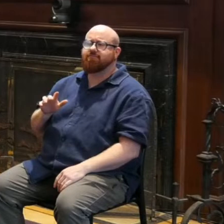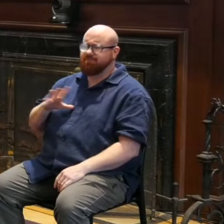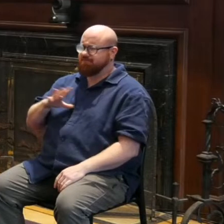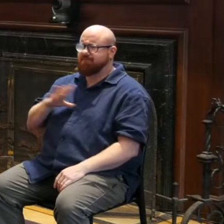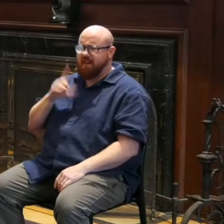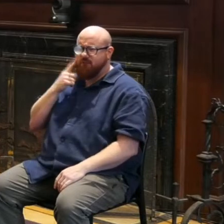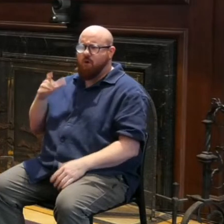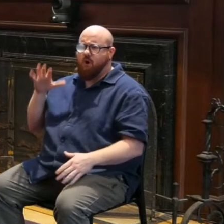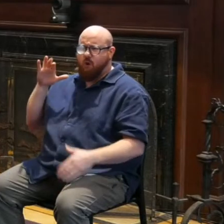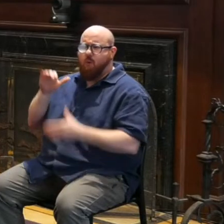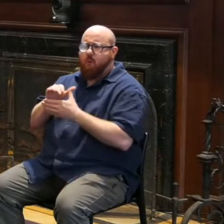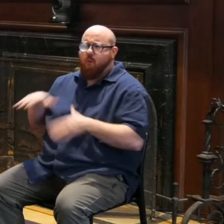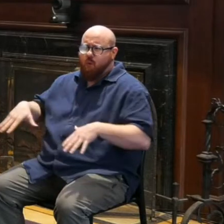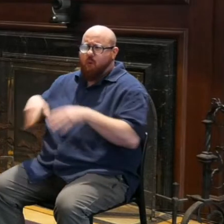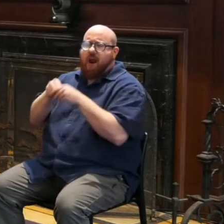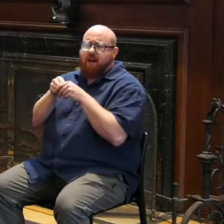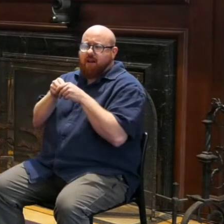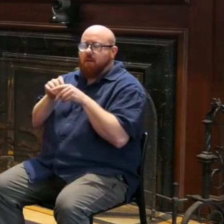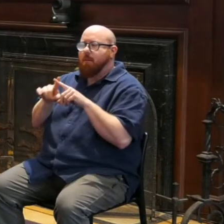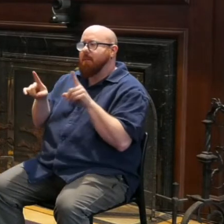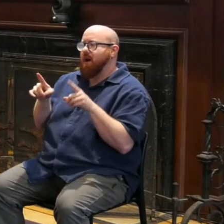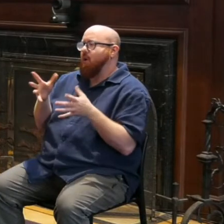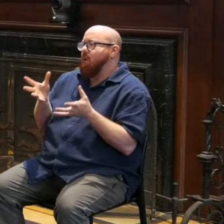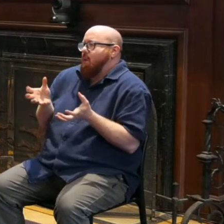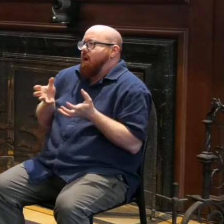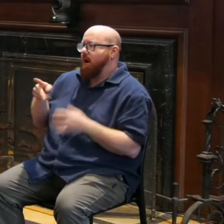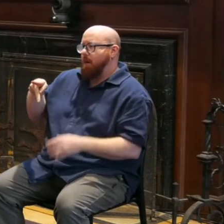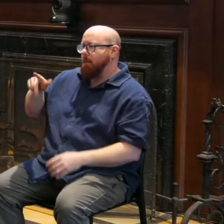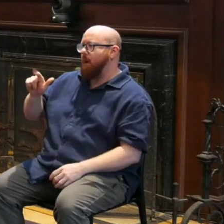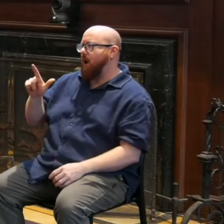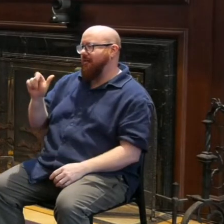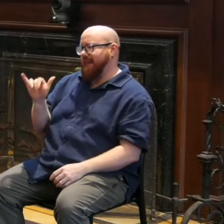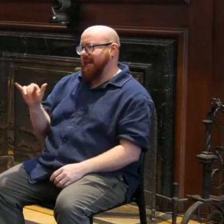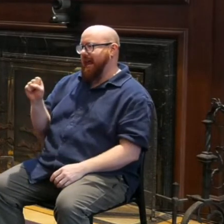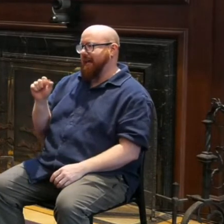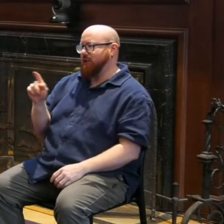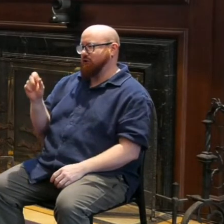have plenty of polyester for the long haul.